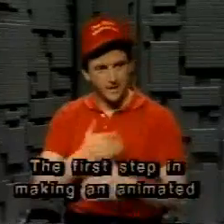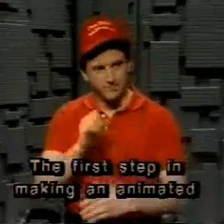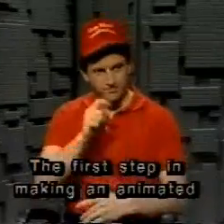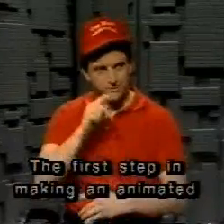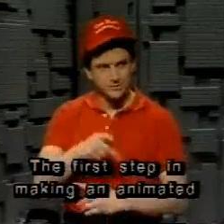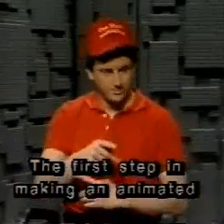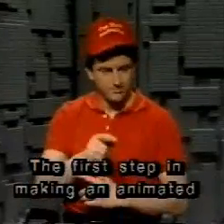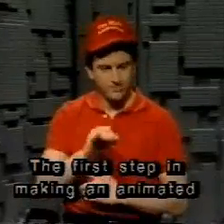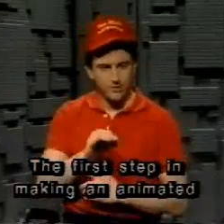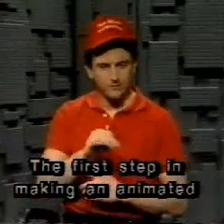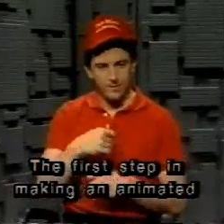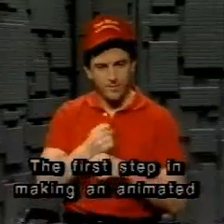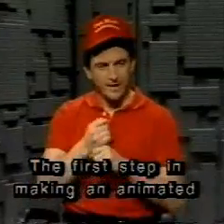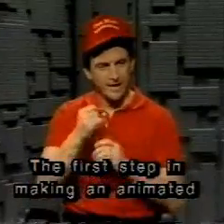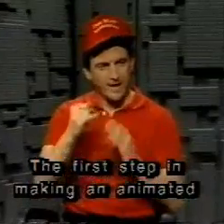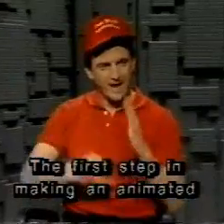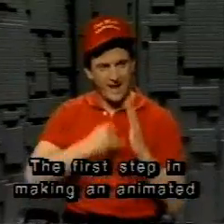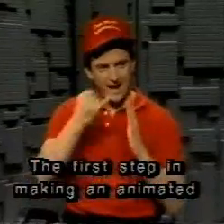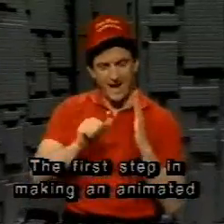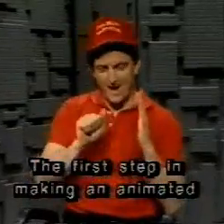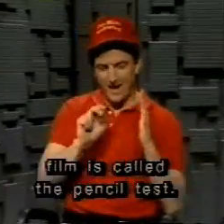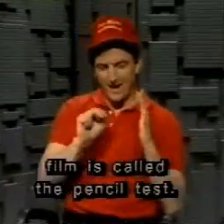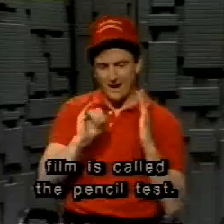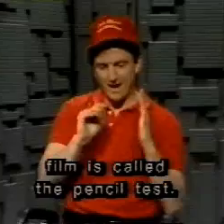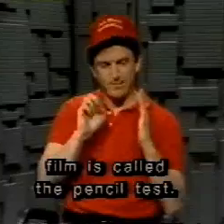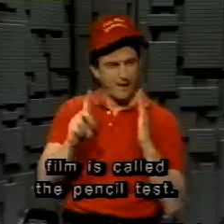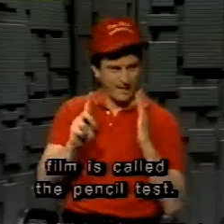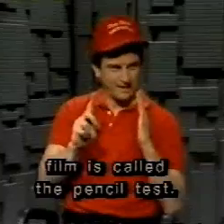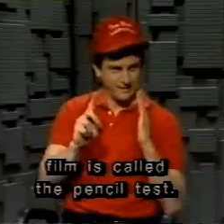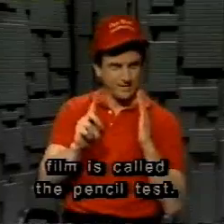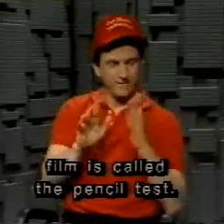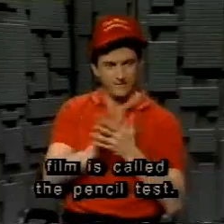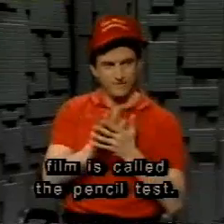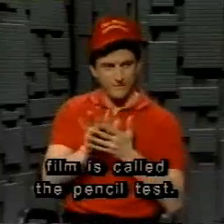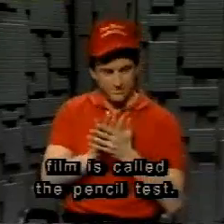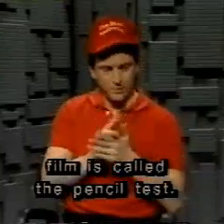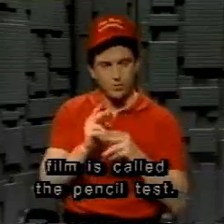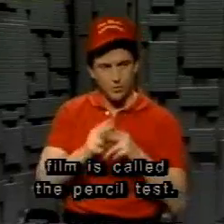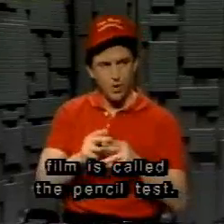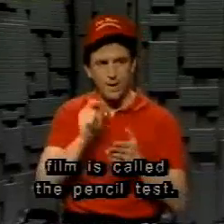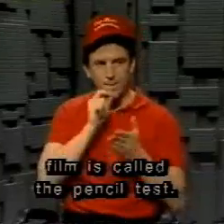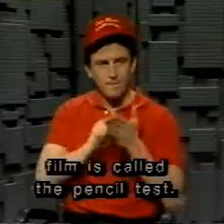The first step in making an animated film is called the pencil test.